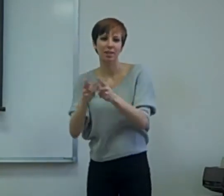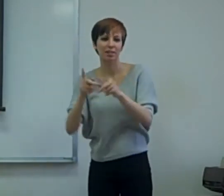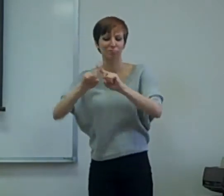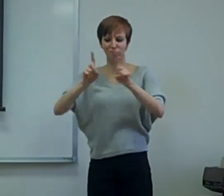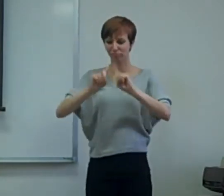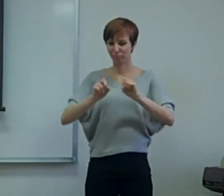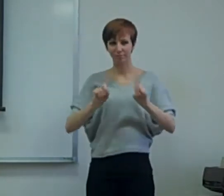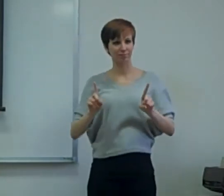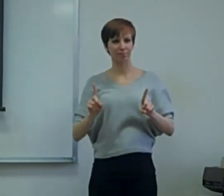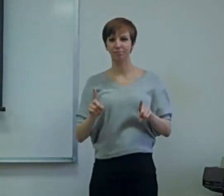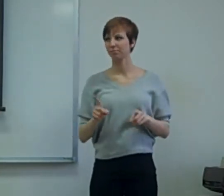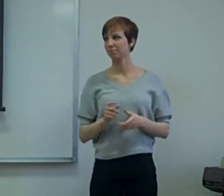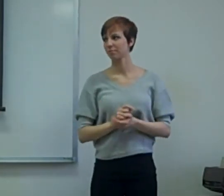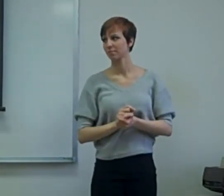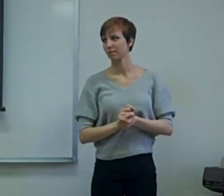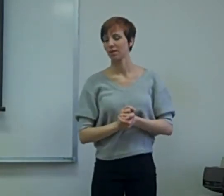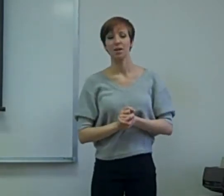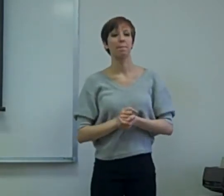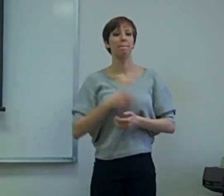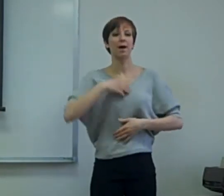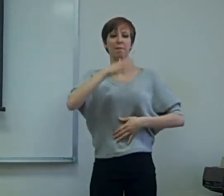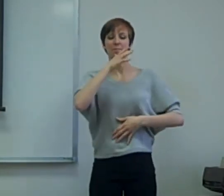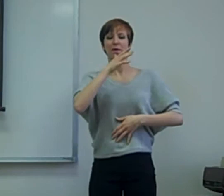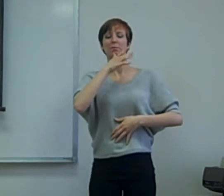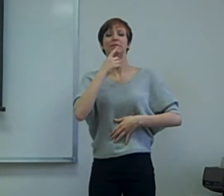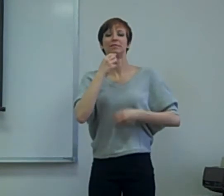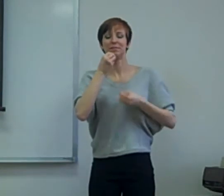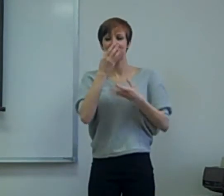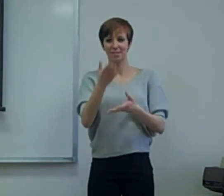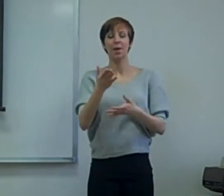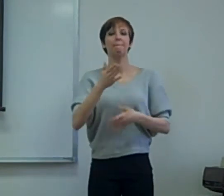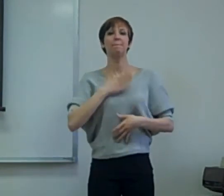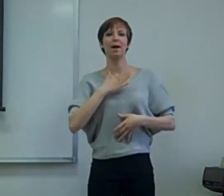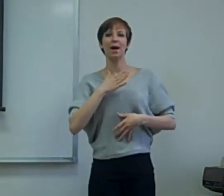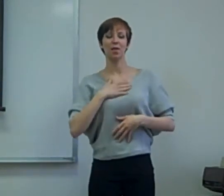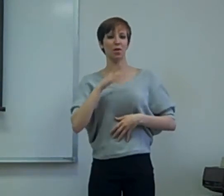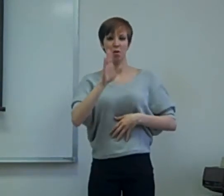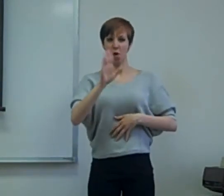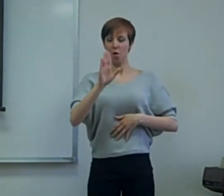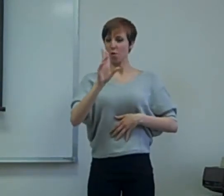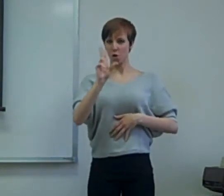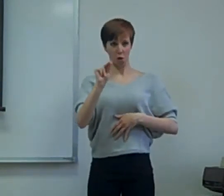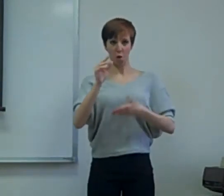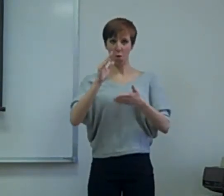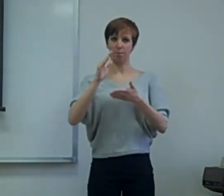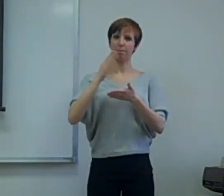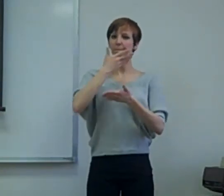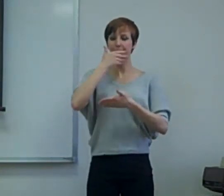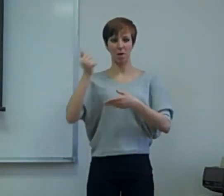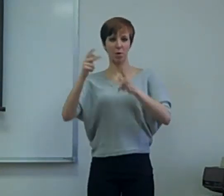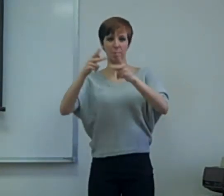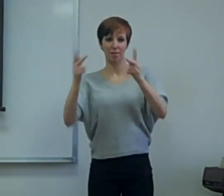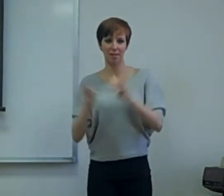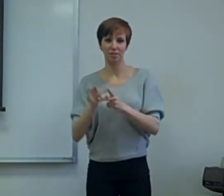there's no better place than Grandma's kitchen. You know, that's what my mom would say. And, you know, so we do this, all